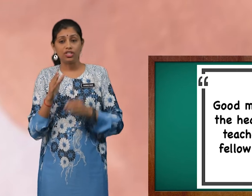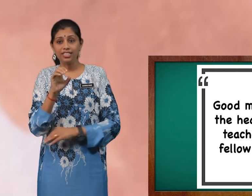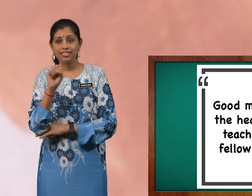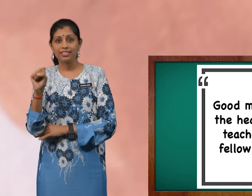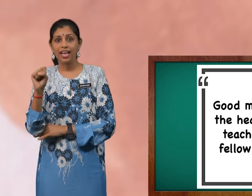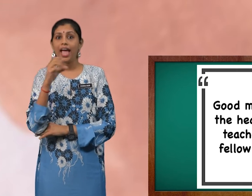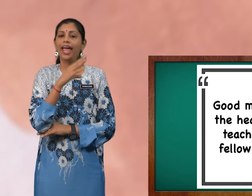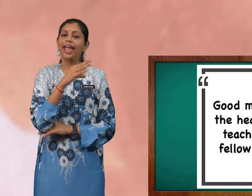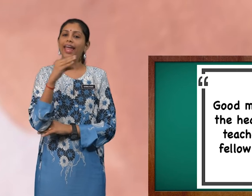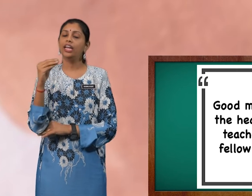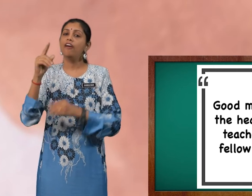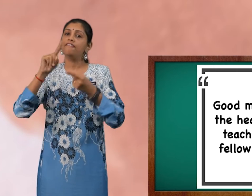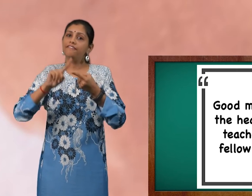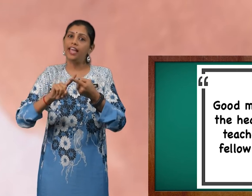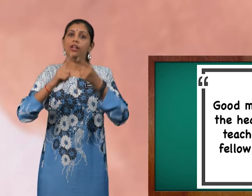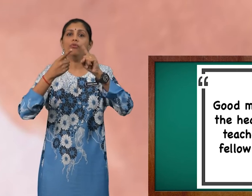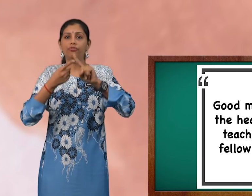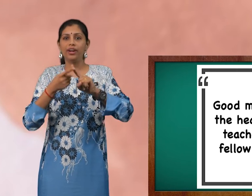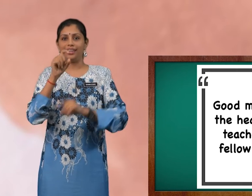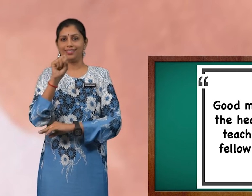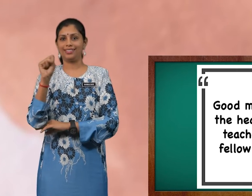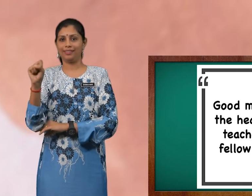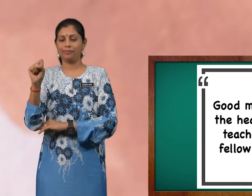teachers, and fellow friends.